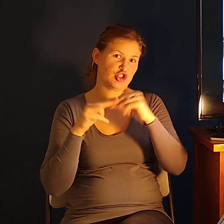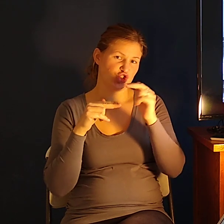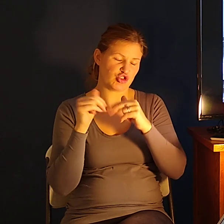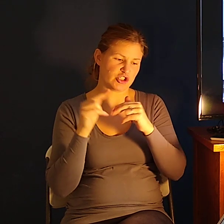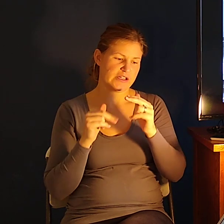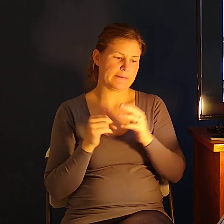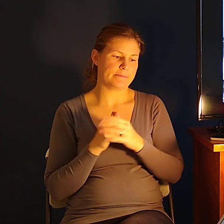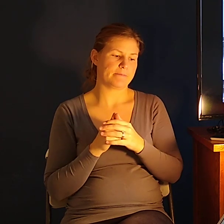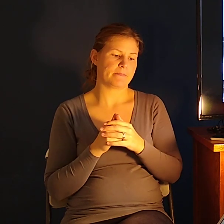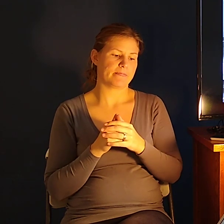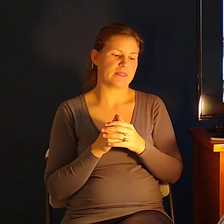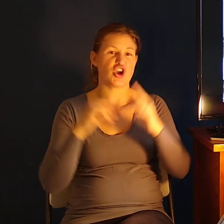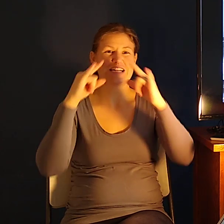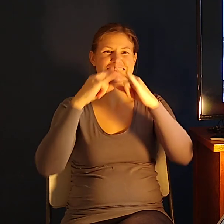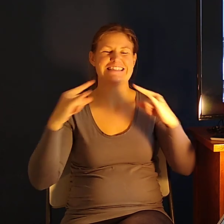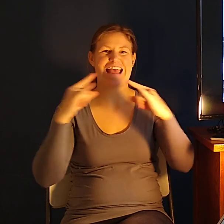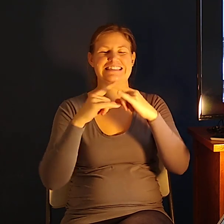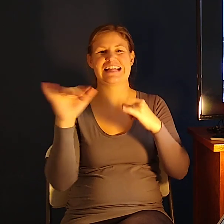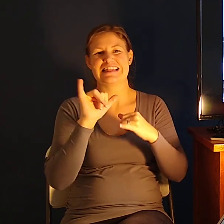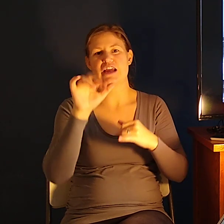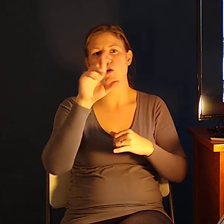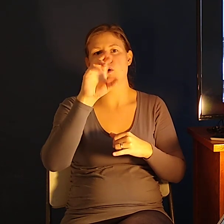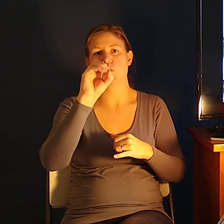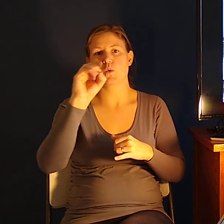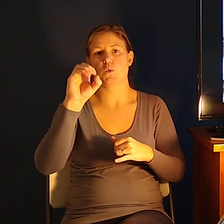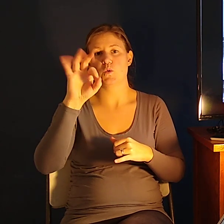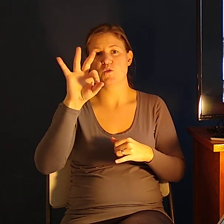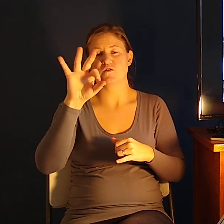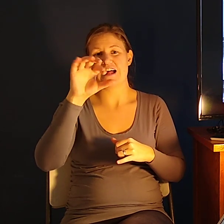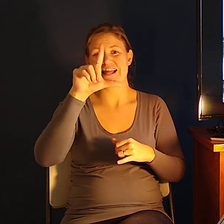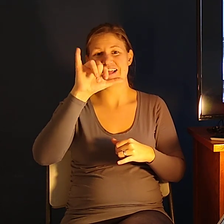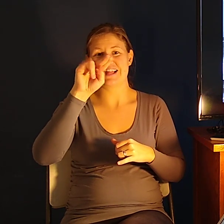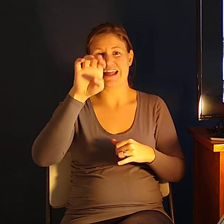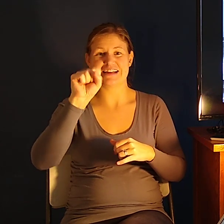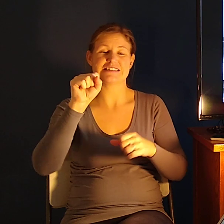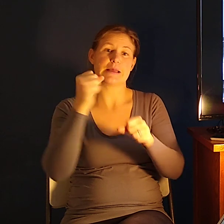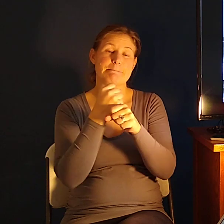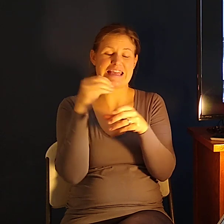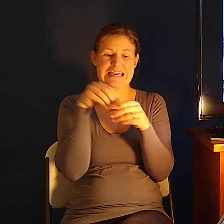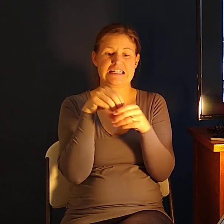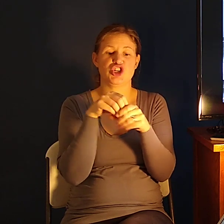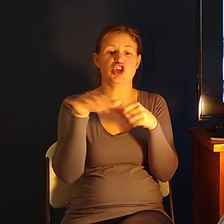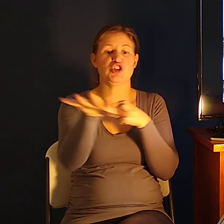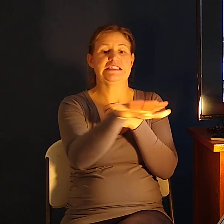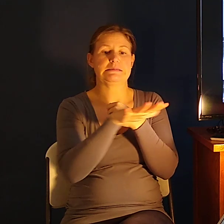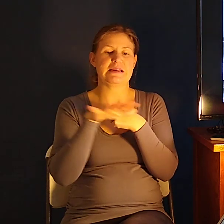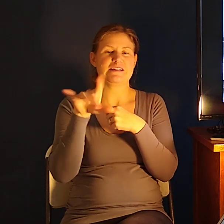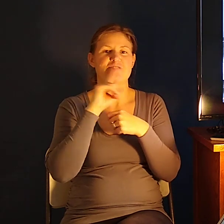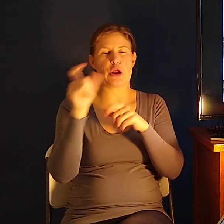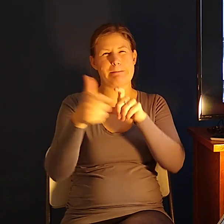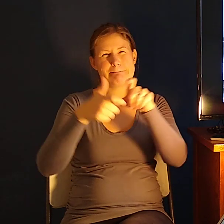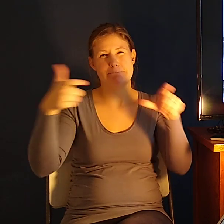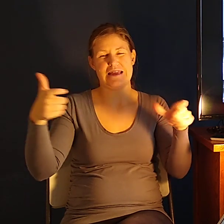There are tent-like roof lines, and they create interior spaces that are vast open